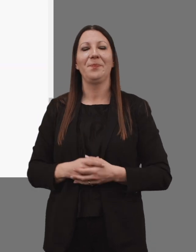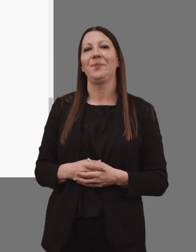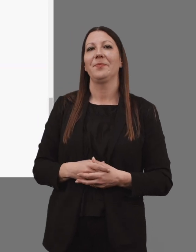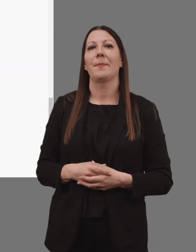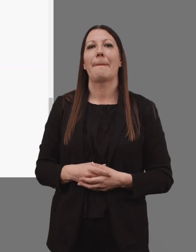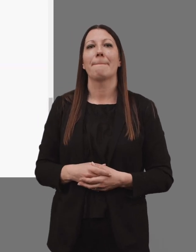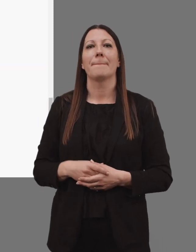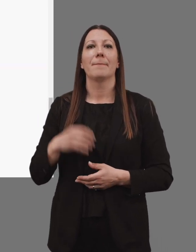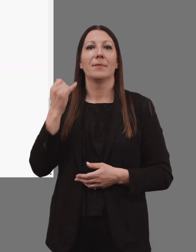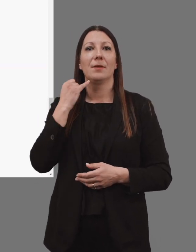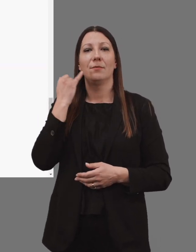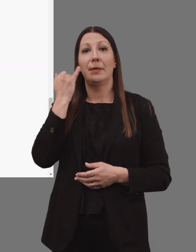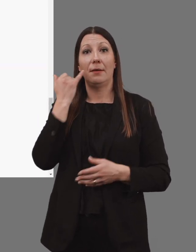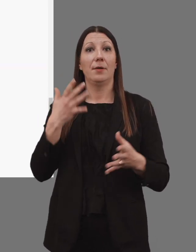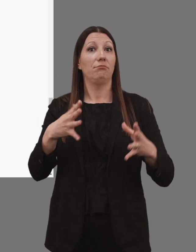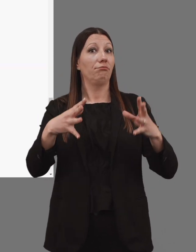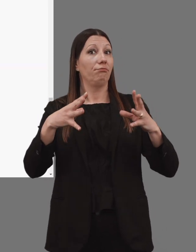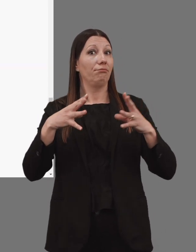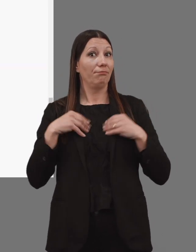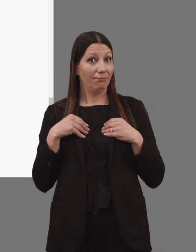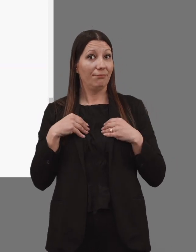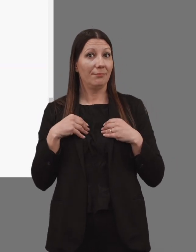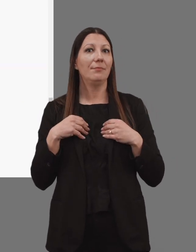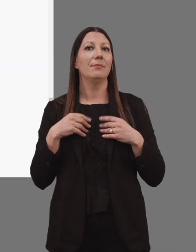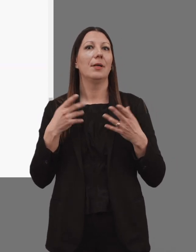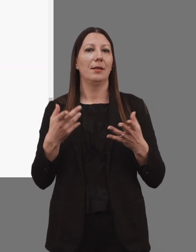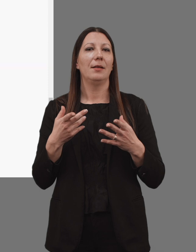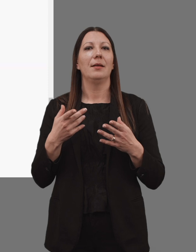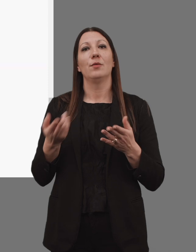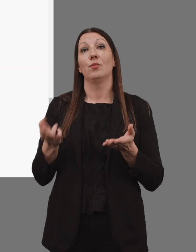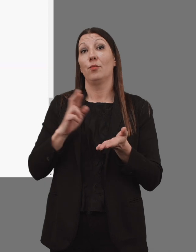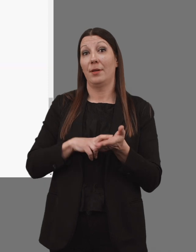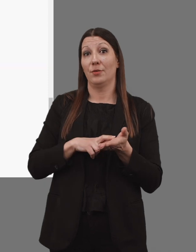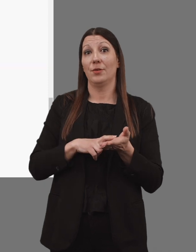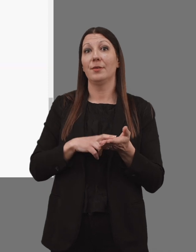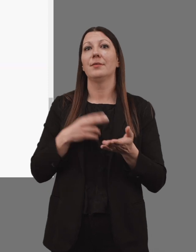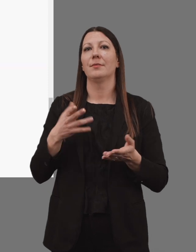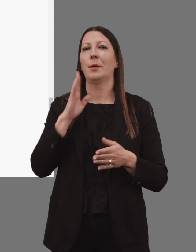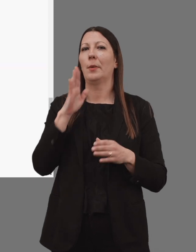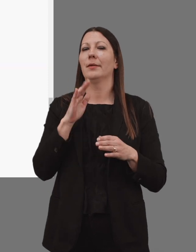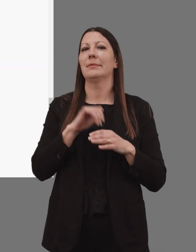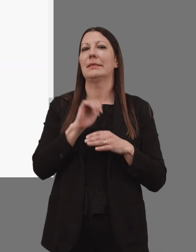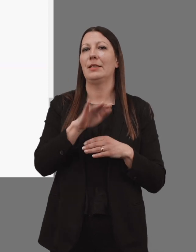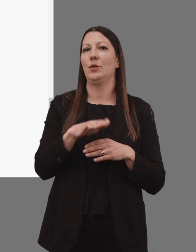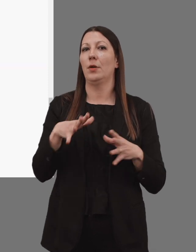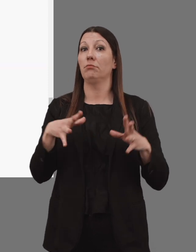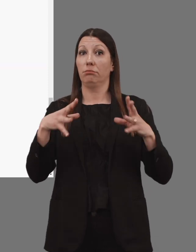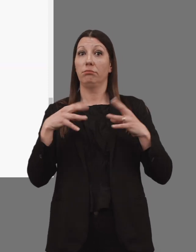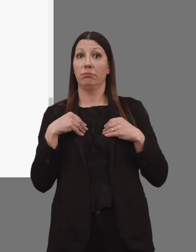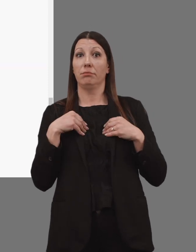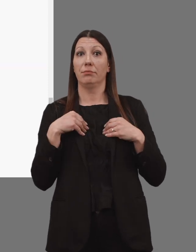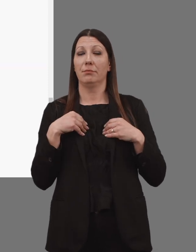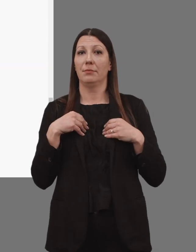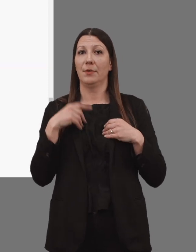admission requirements, you will receive what's called a conditional offer or provisional offer of acceptance.